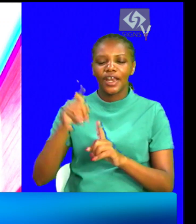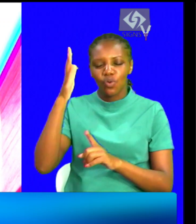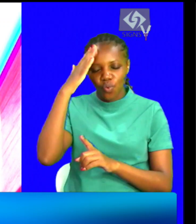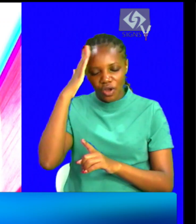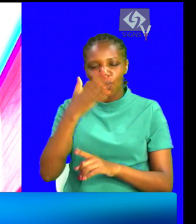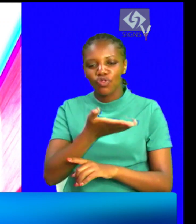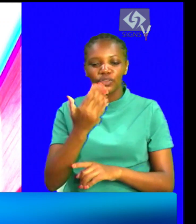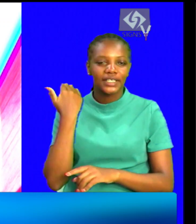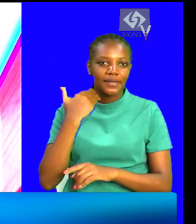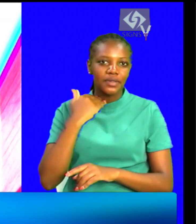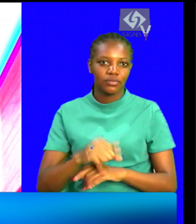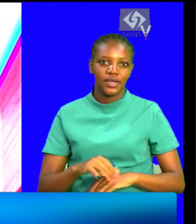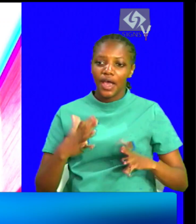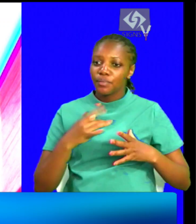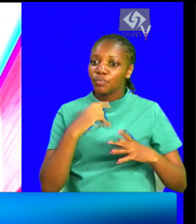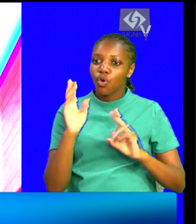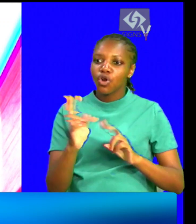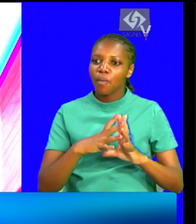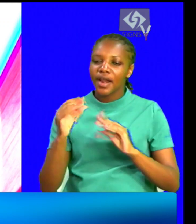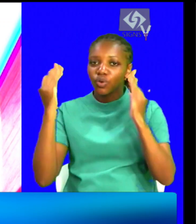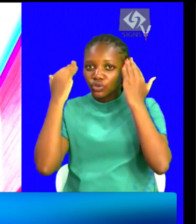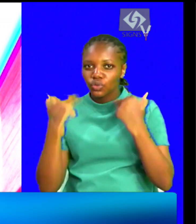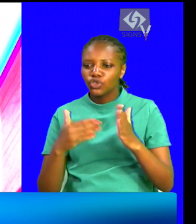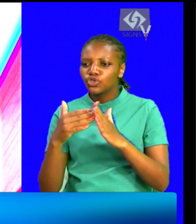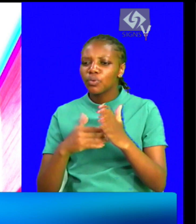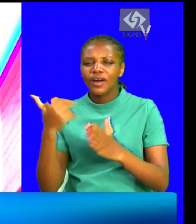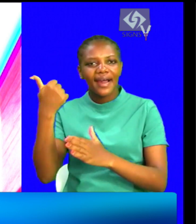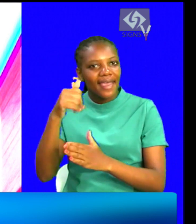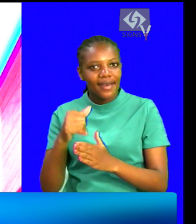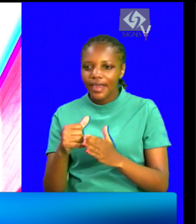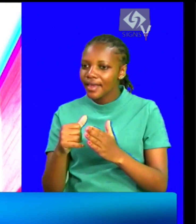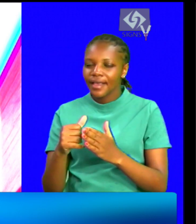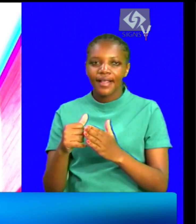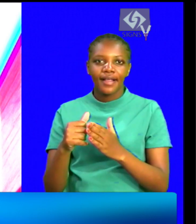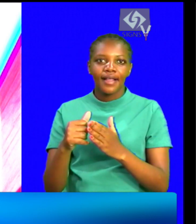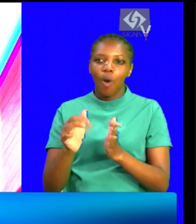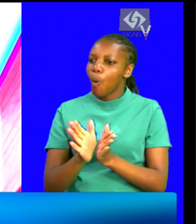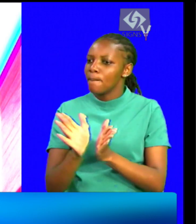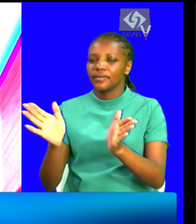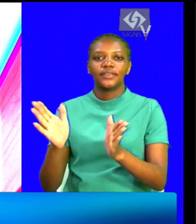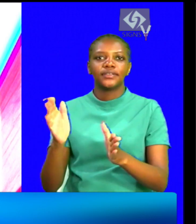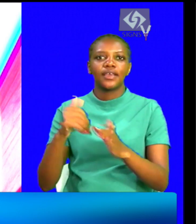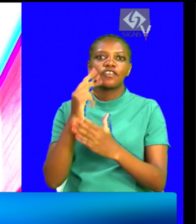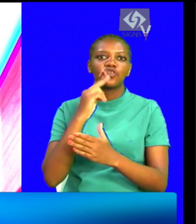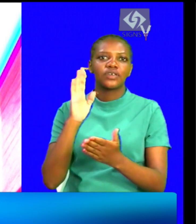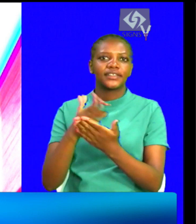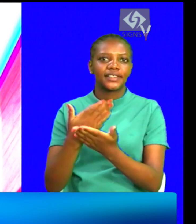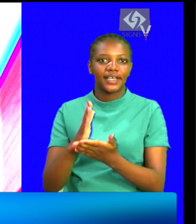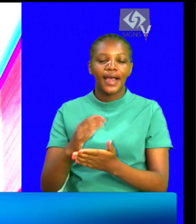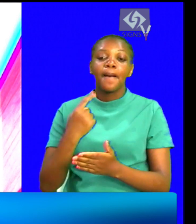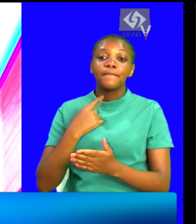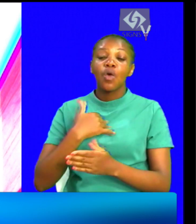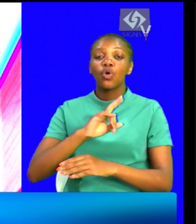them. The people who normally go to court to block any meaningful transformation of our sugarcane